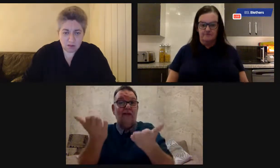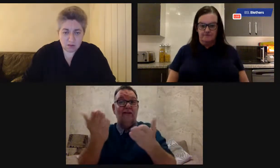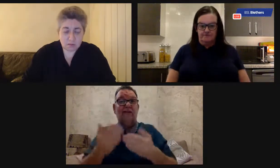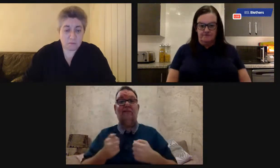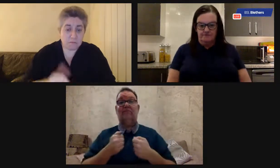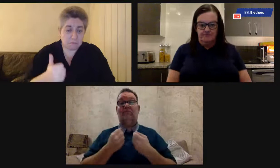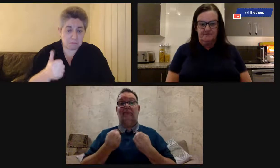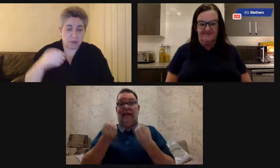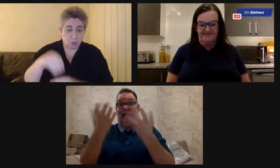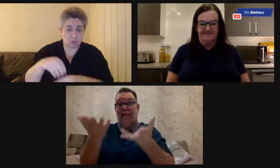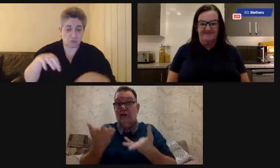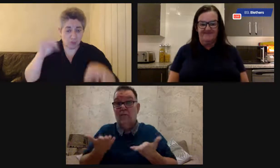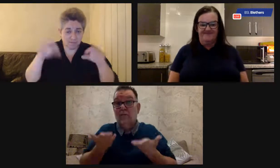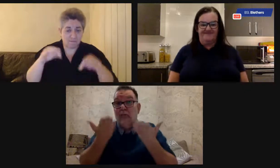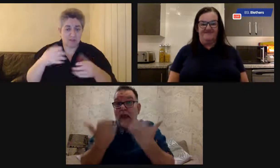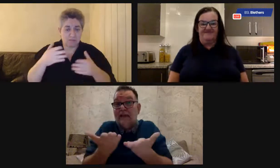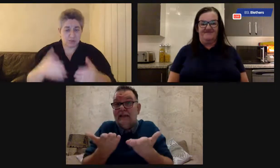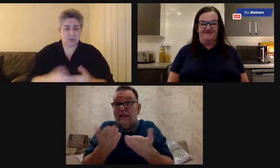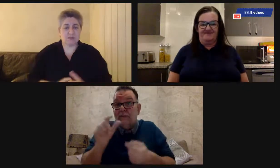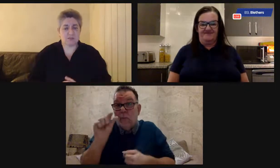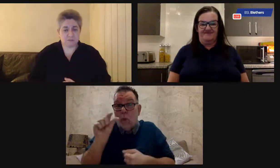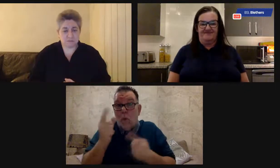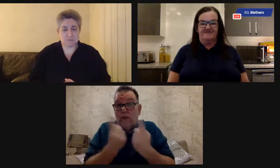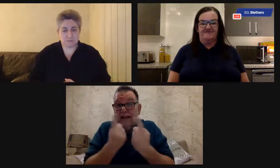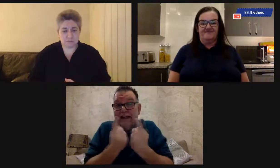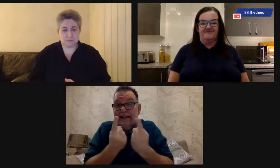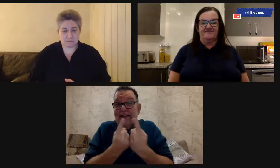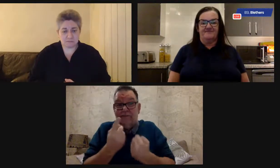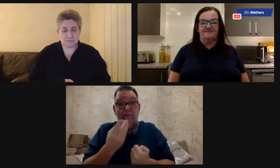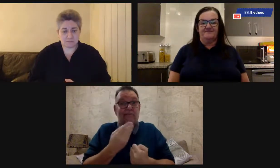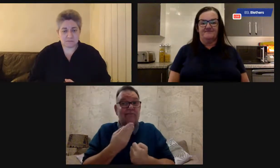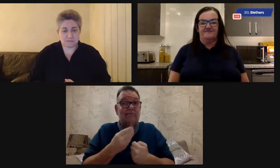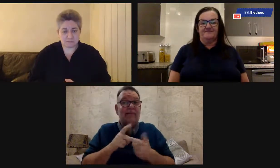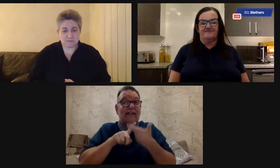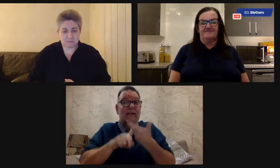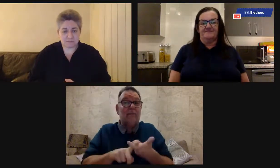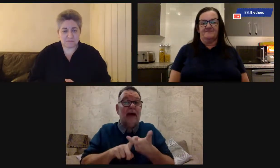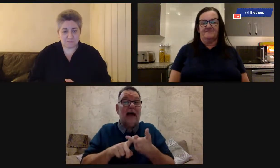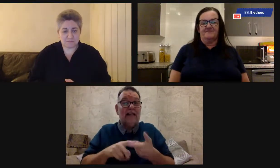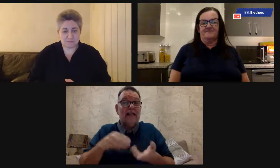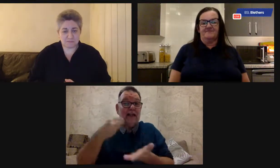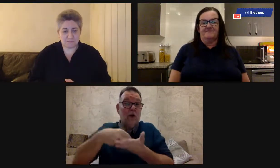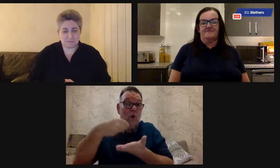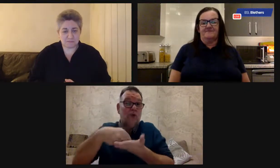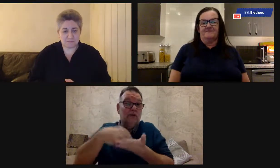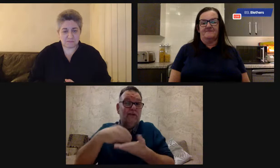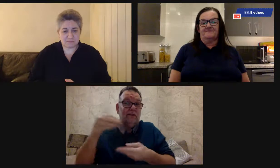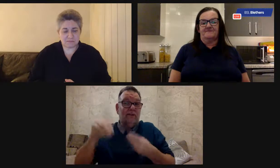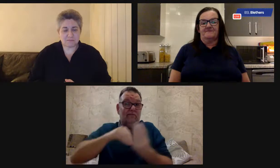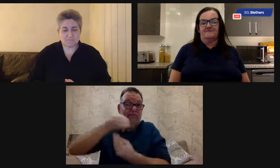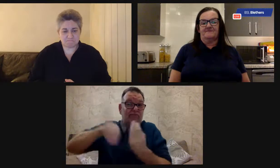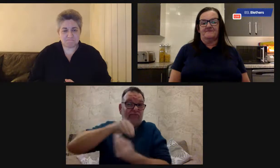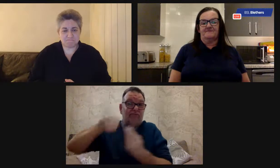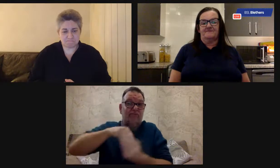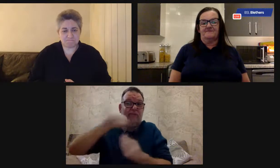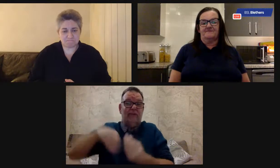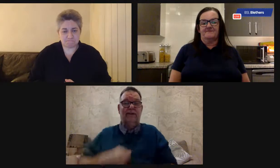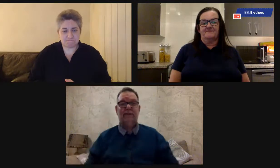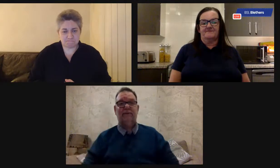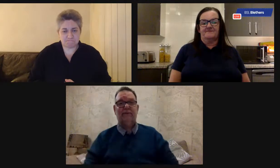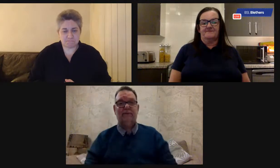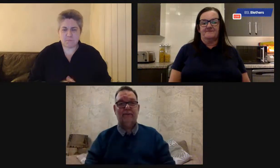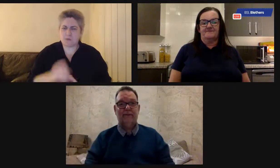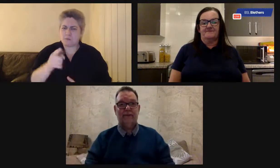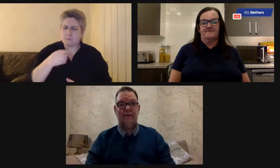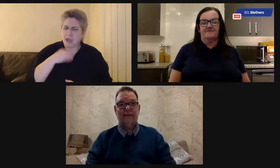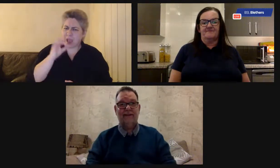So there's some bingo that you can do, with the raffles, and you can get some prizes and things like that. It really depends on the costs